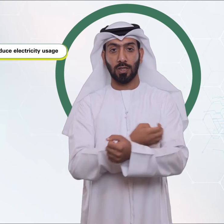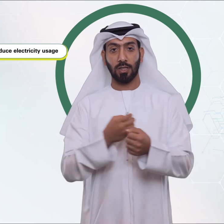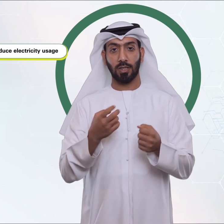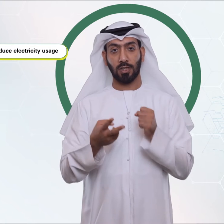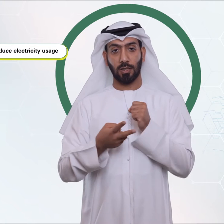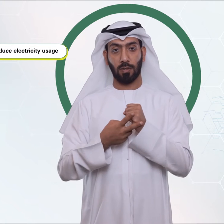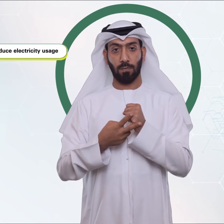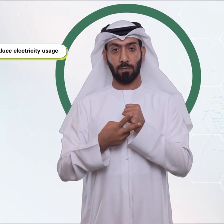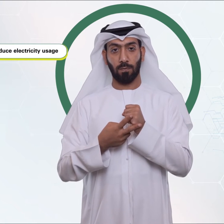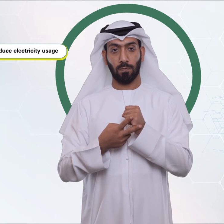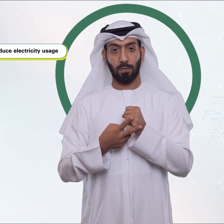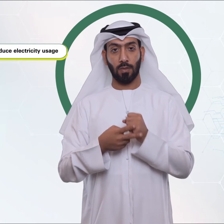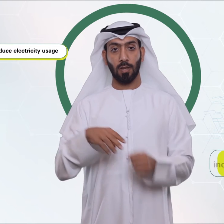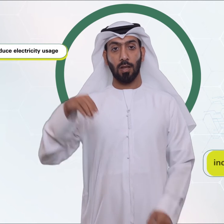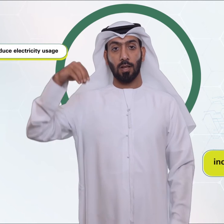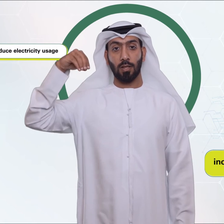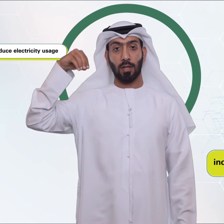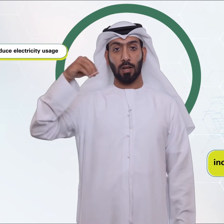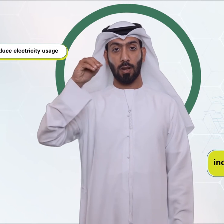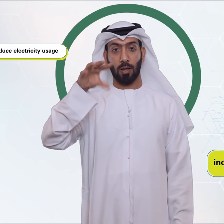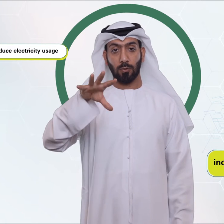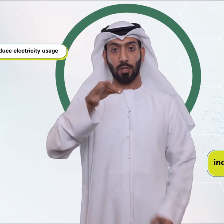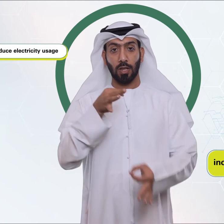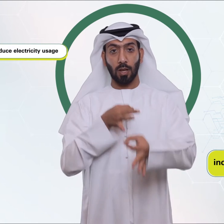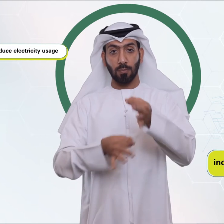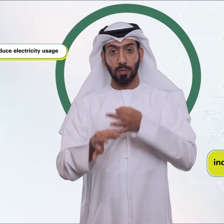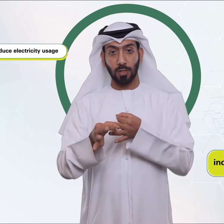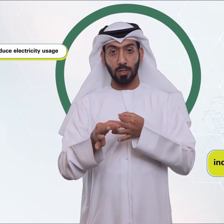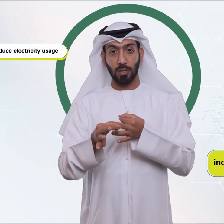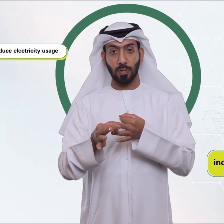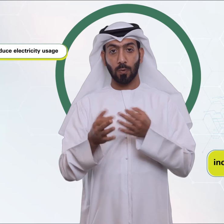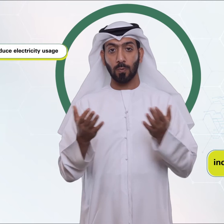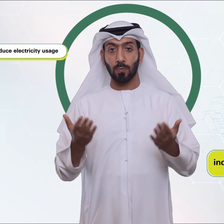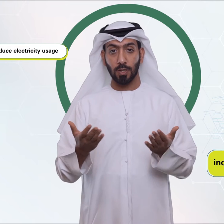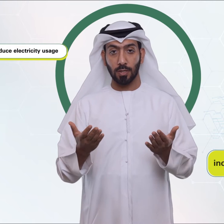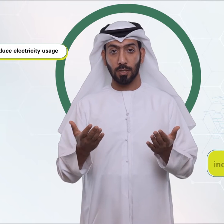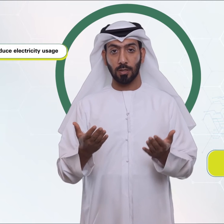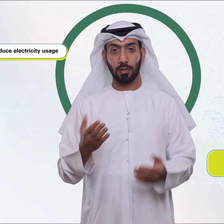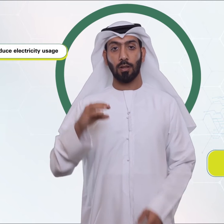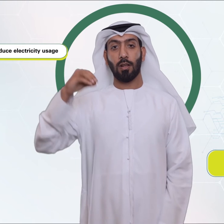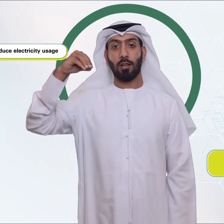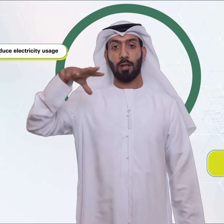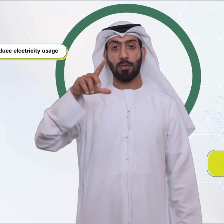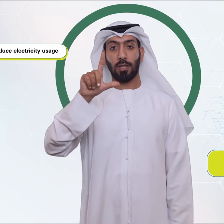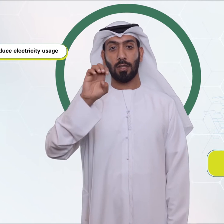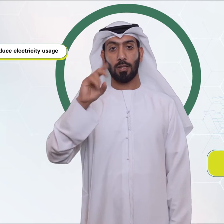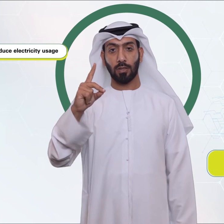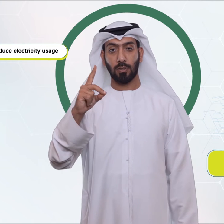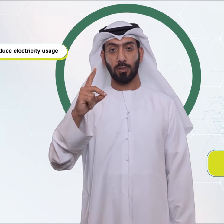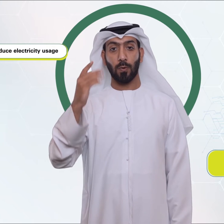electricity and reduce its consumption by replacing the incandescent lamps in the house with LED lamps, as it